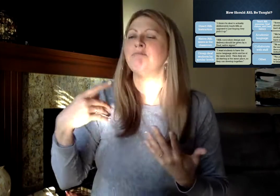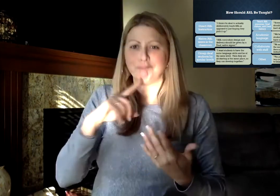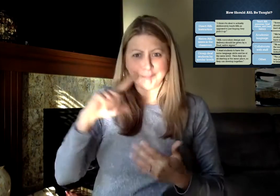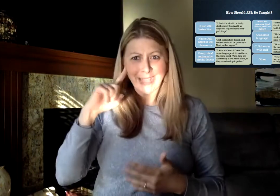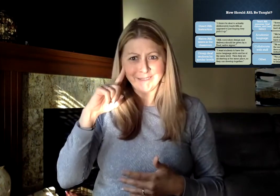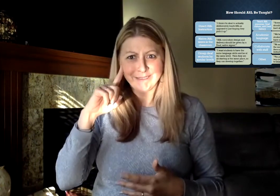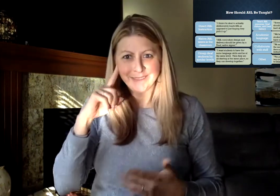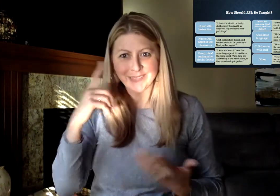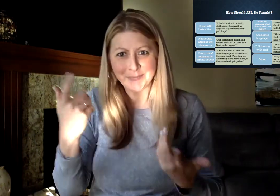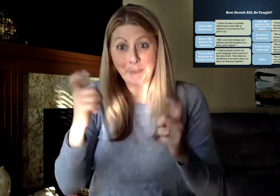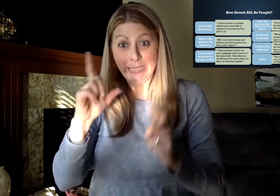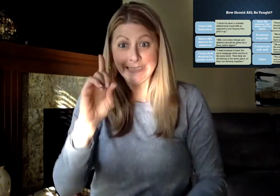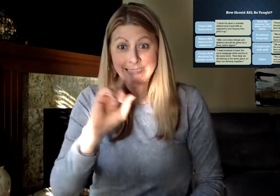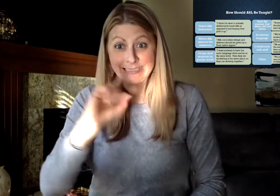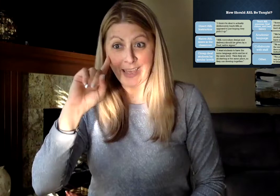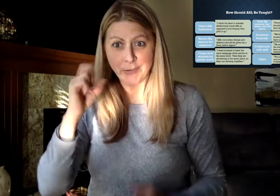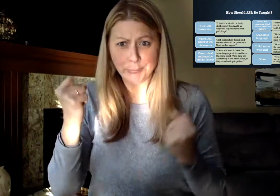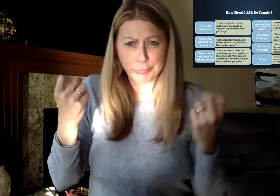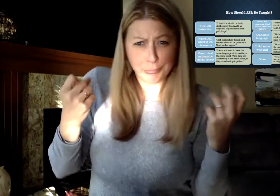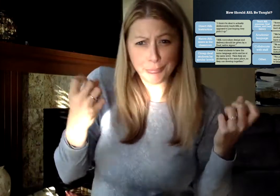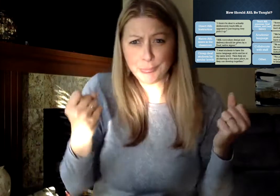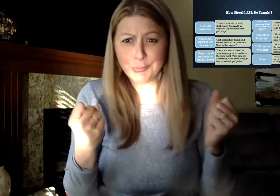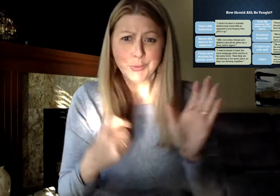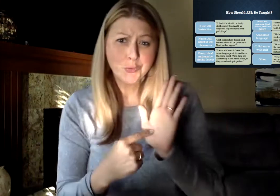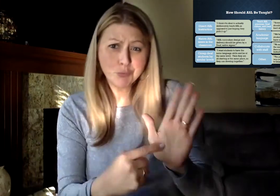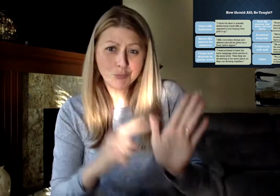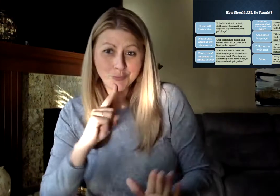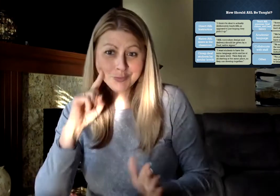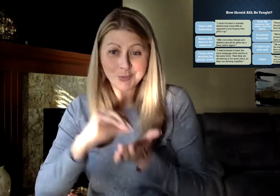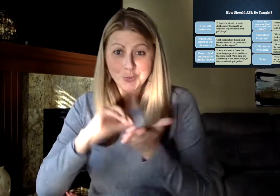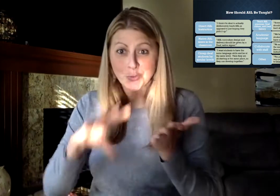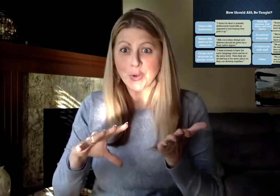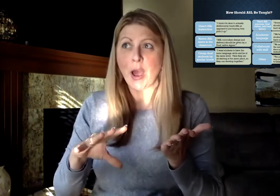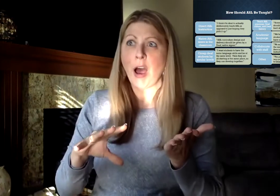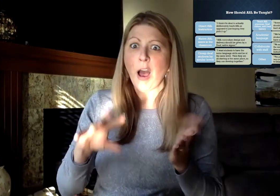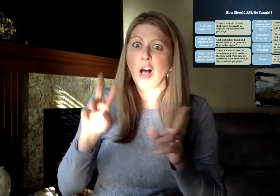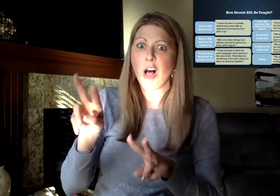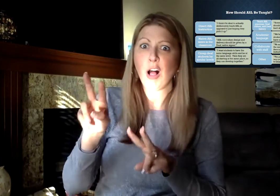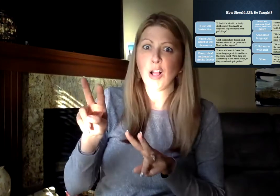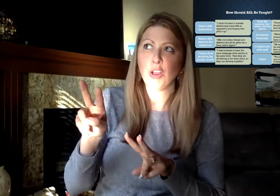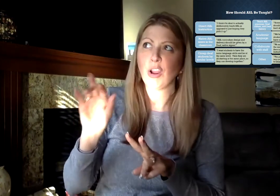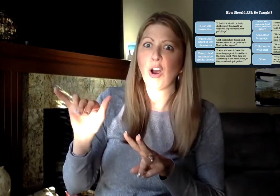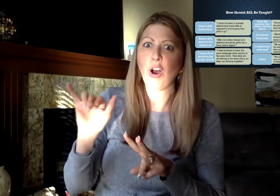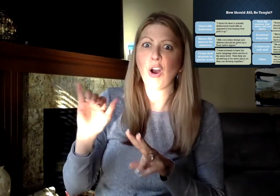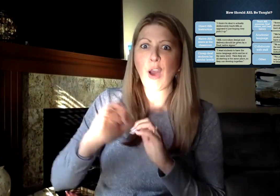important. The deaf, big D deaf, are beautiful signers, and they need to show deaf students who watch